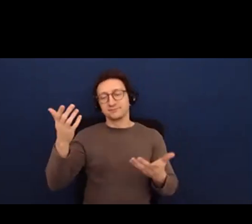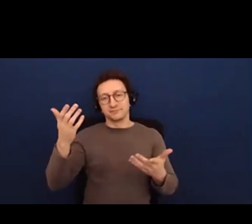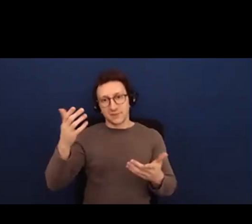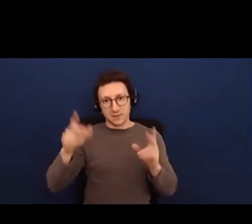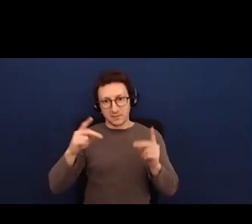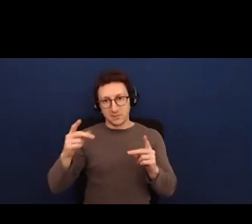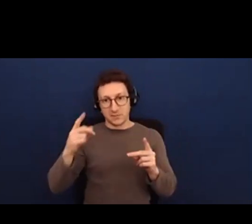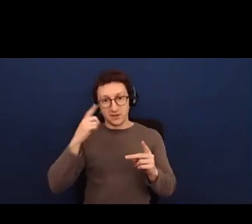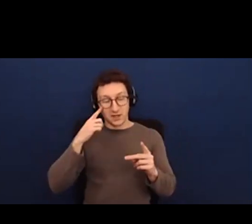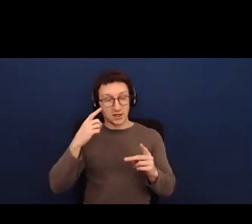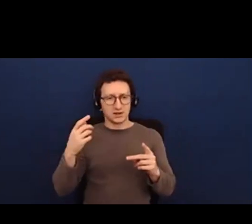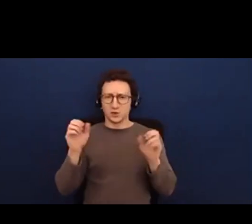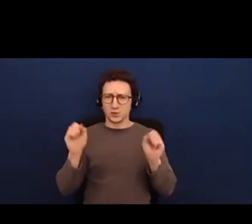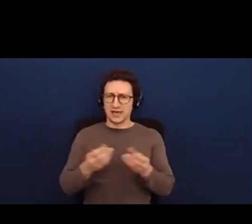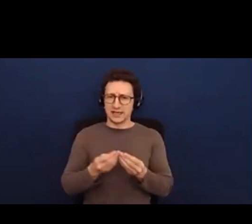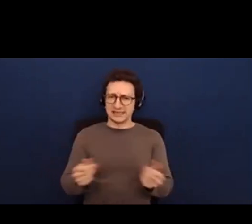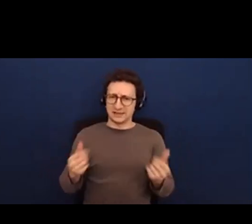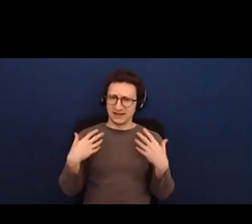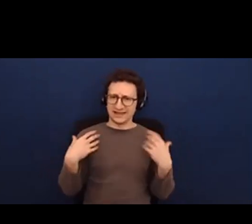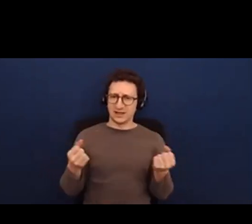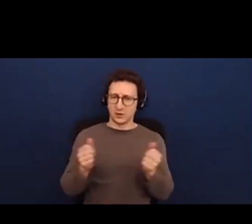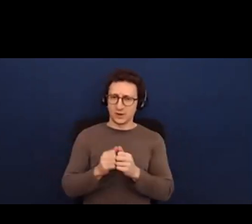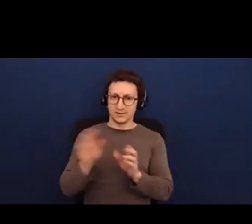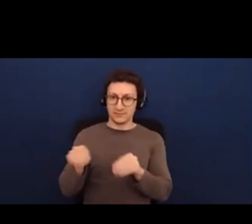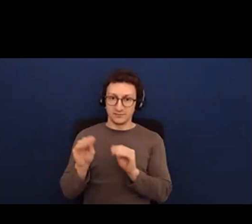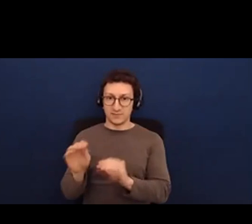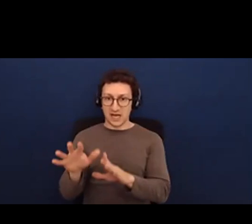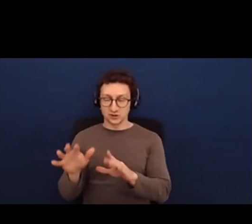you can be healed in all kinds of ways. He talks about religion